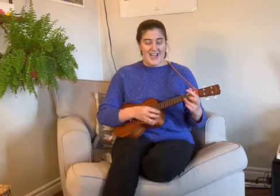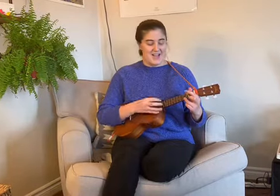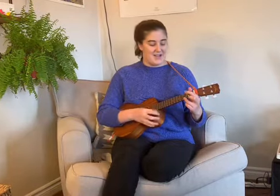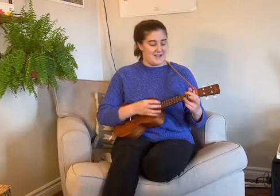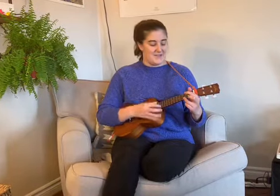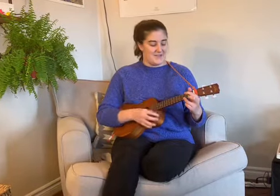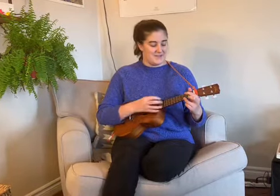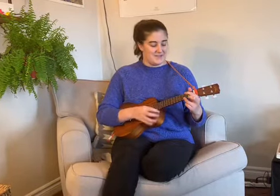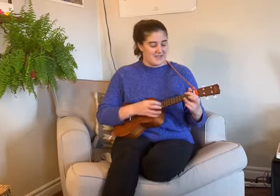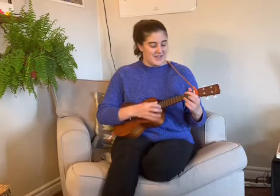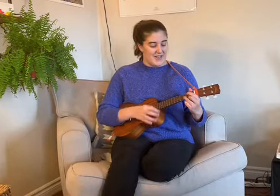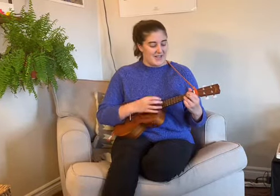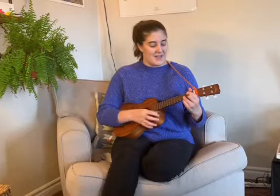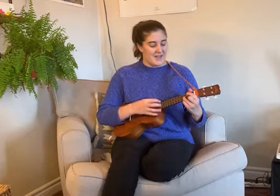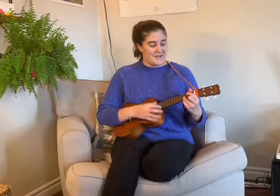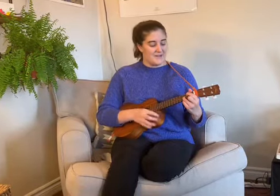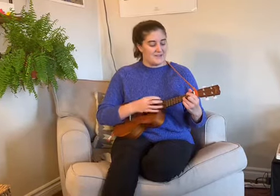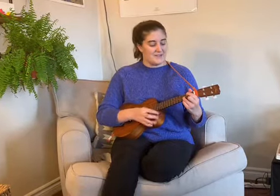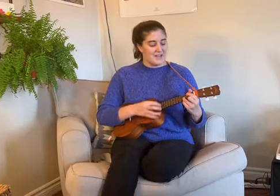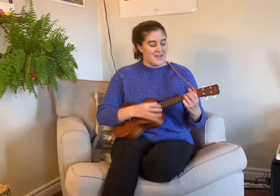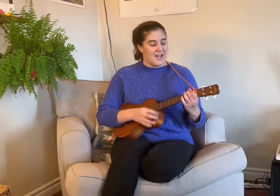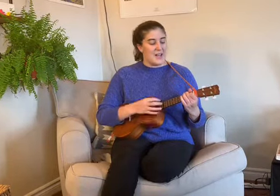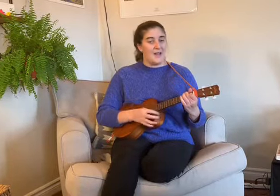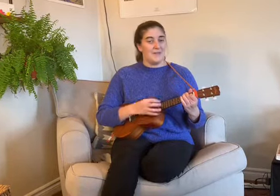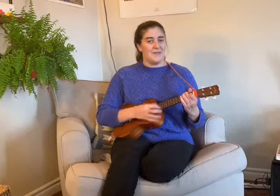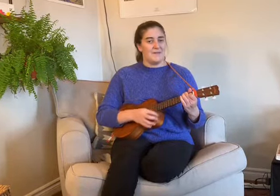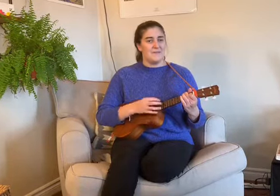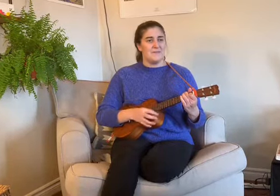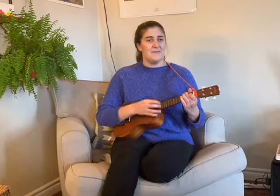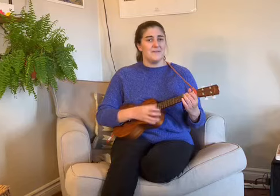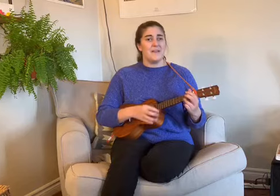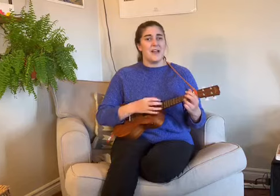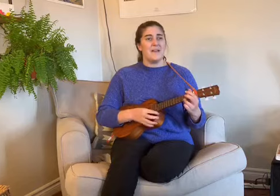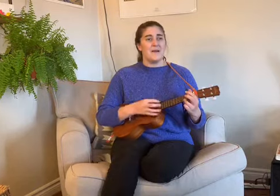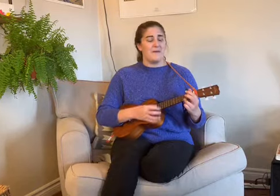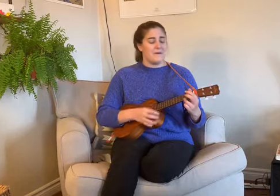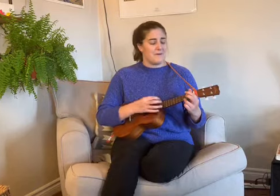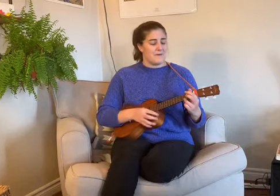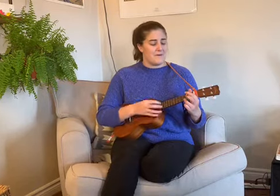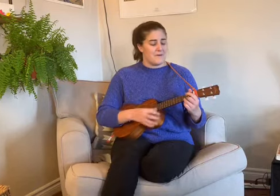Hello, hello, hello, hello, hello.